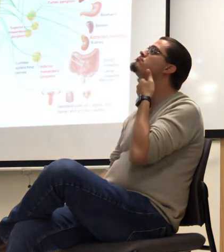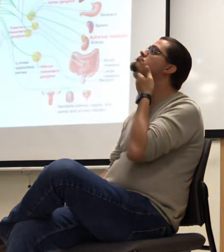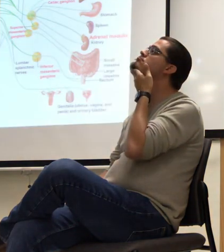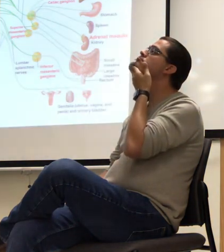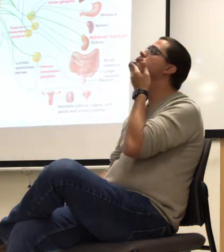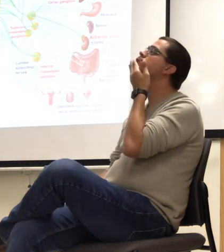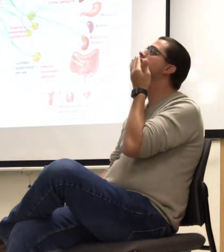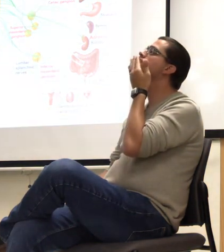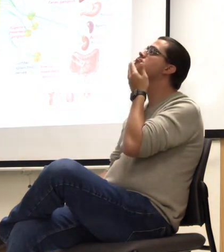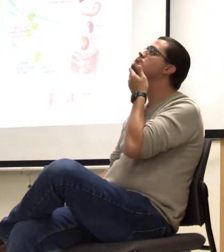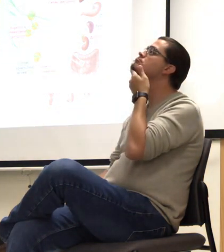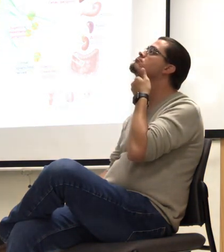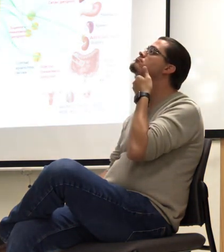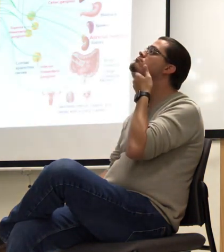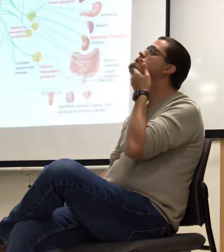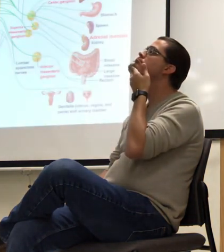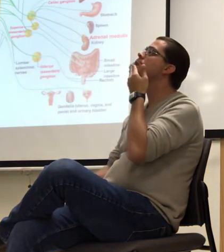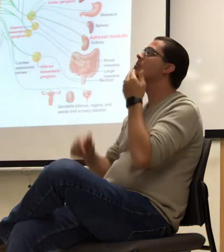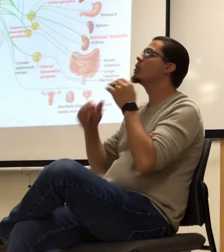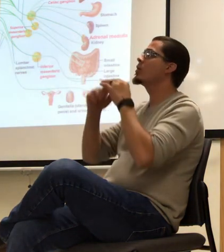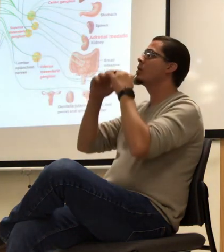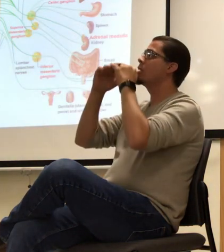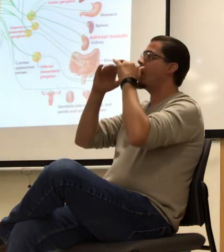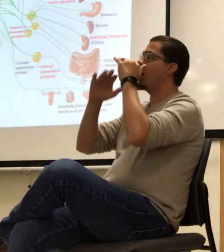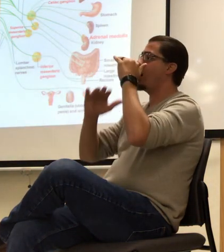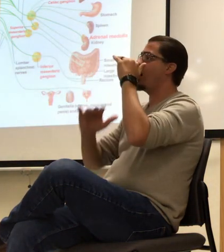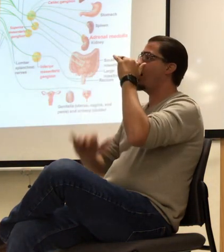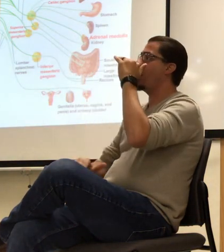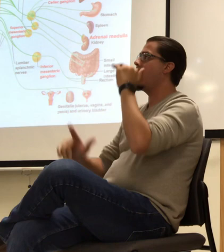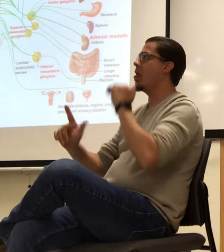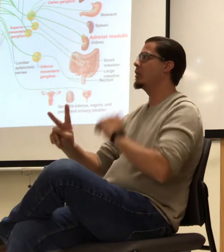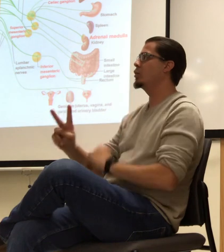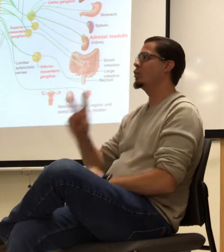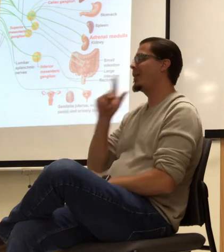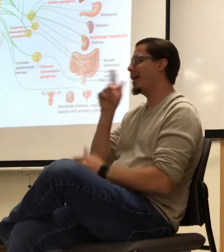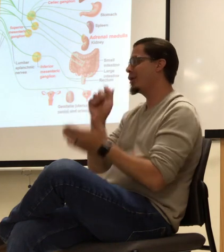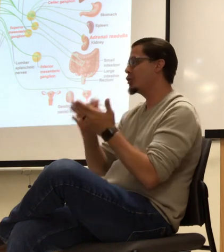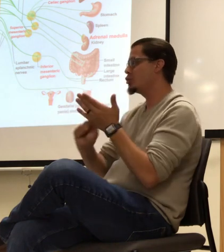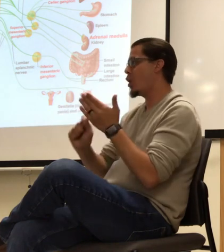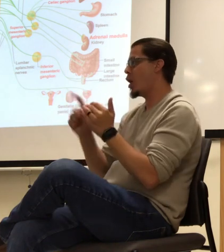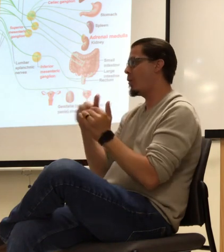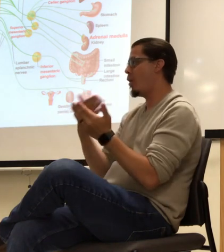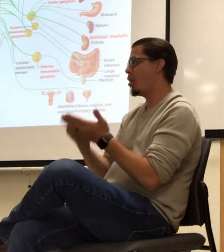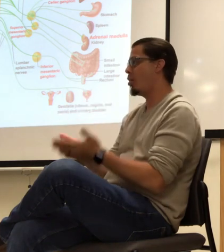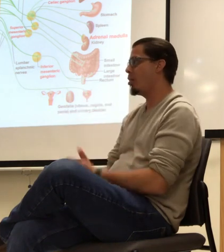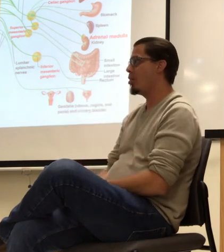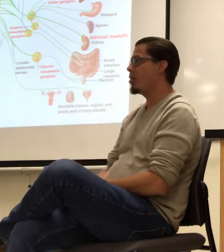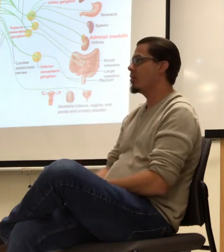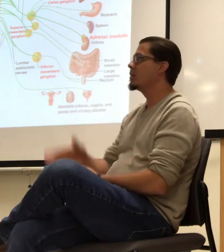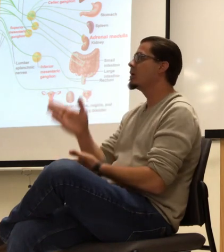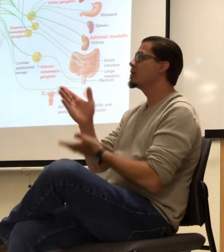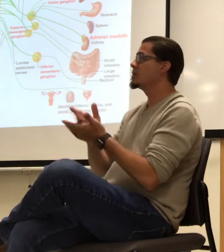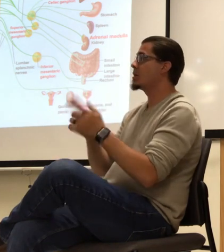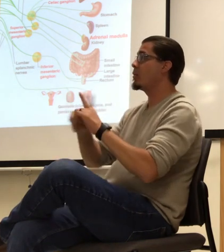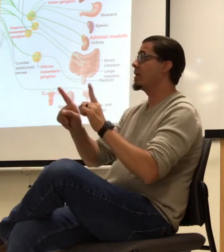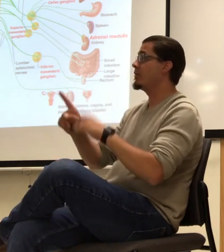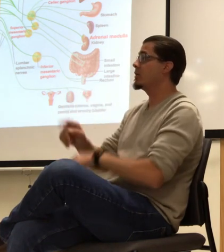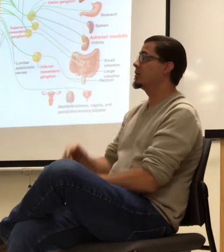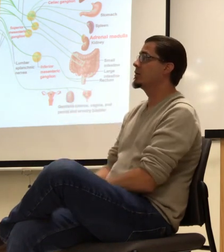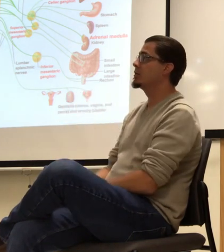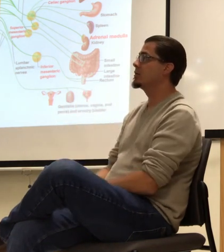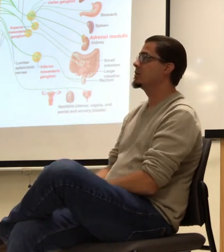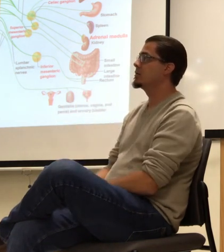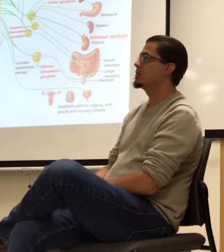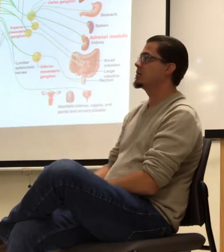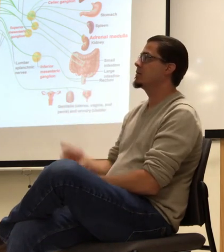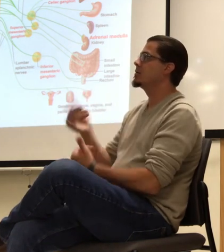It goes all the way to, you know, the L2. I don't want to draw them all in here, but there are some differences here. You still have part of the